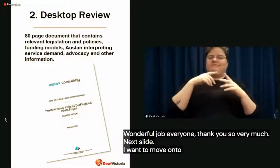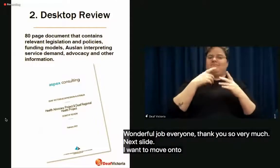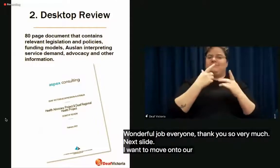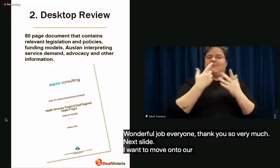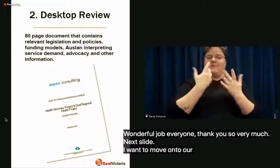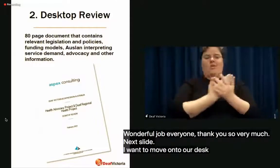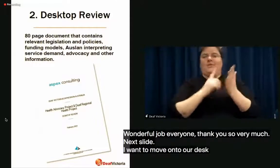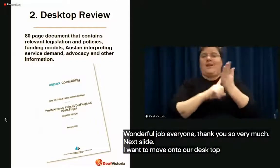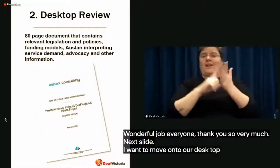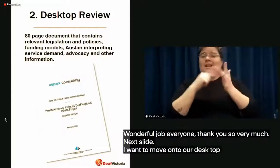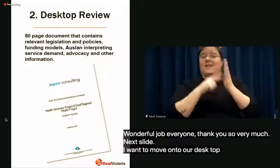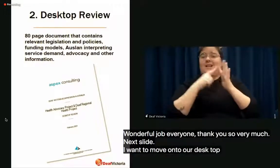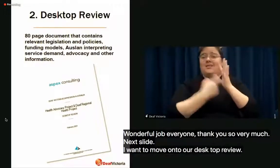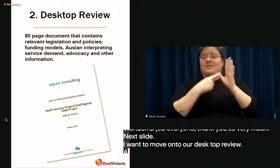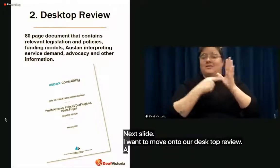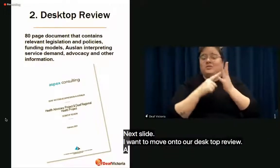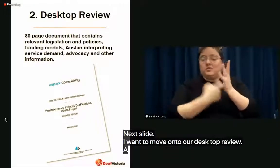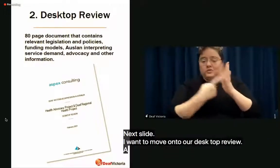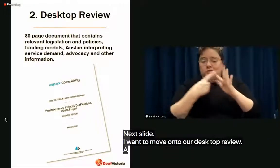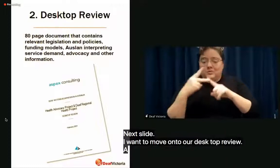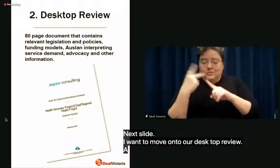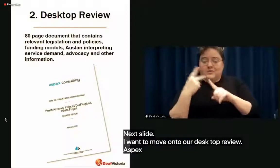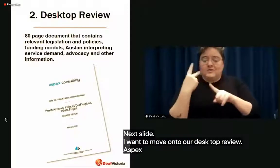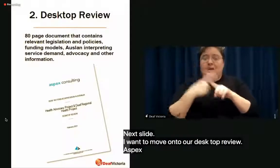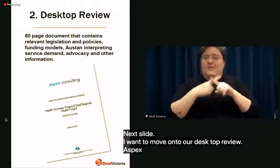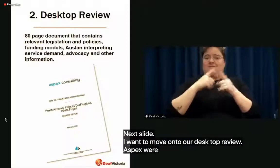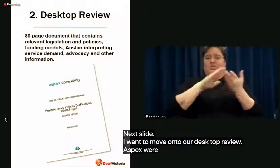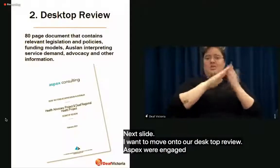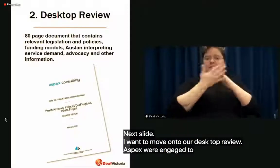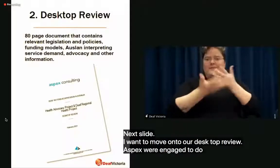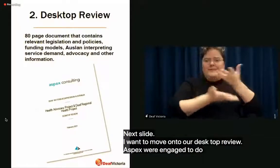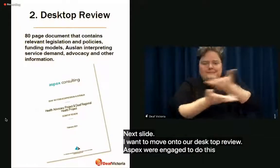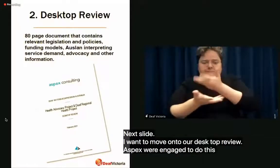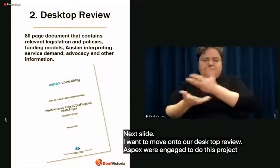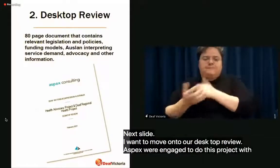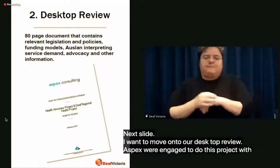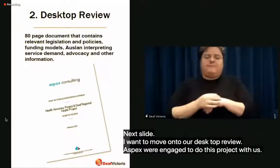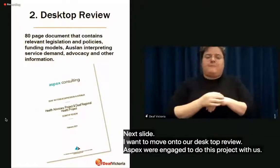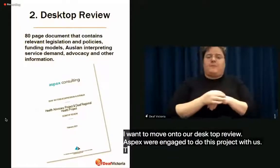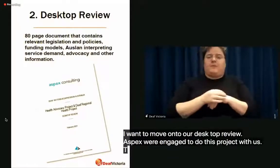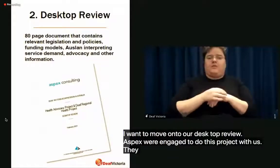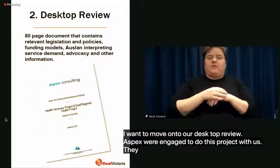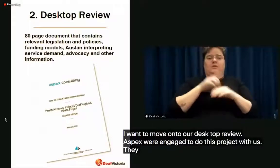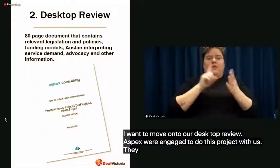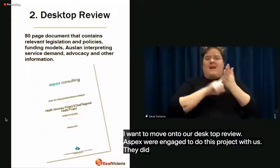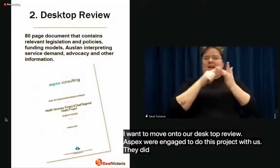a literature review as well as community consultation.